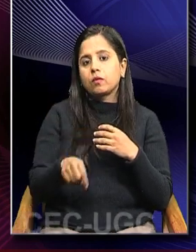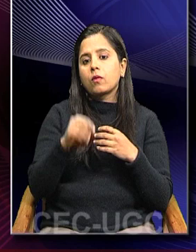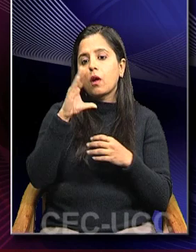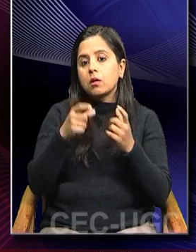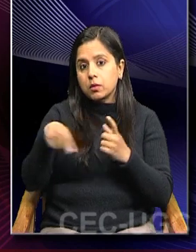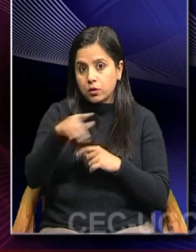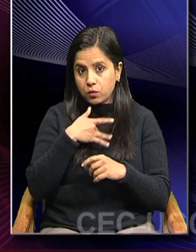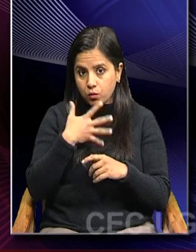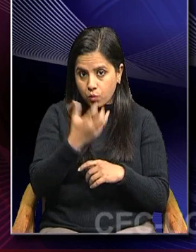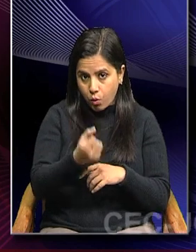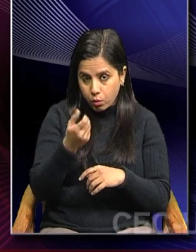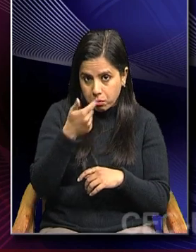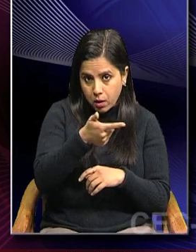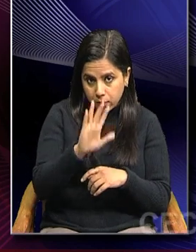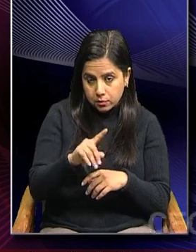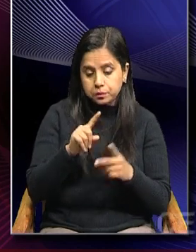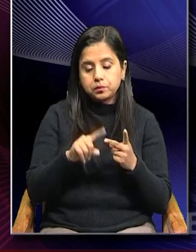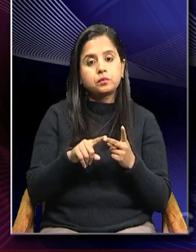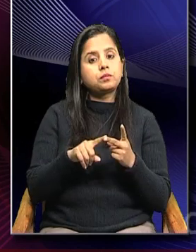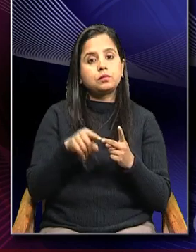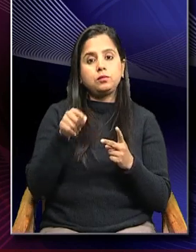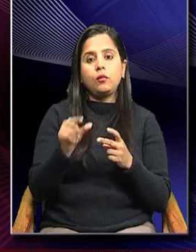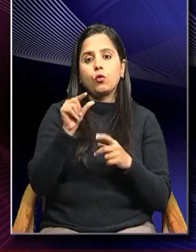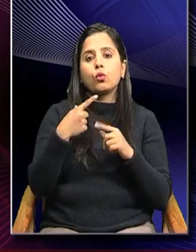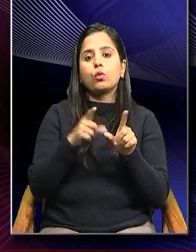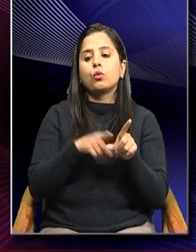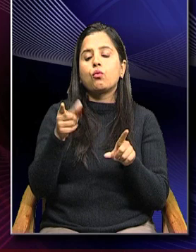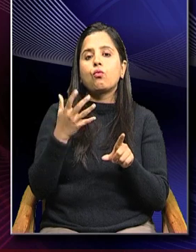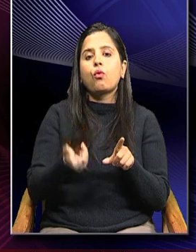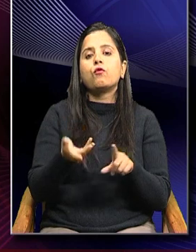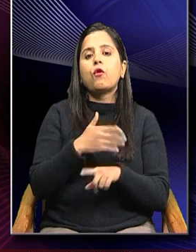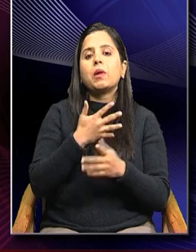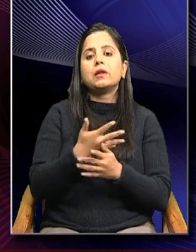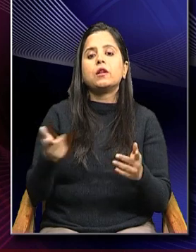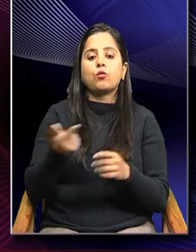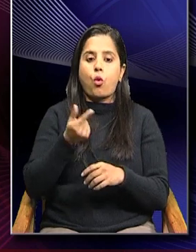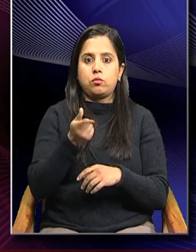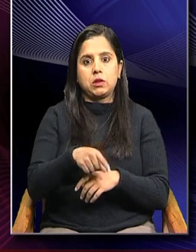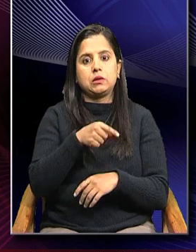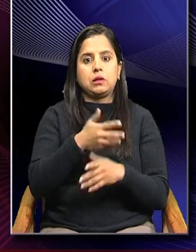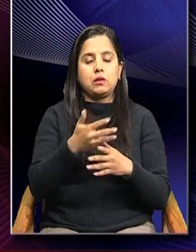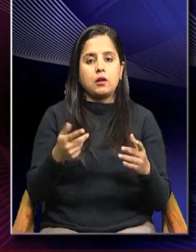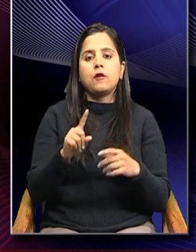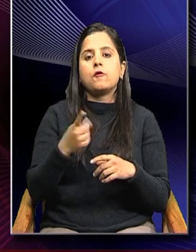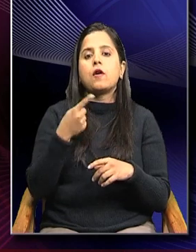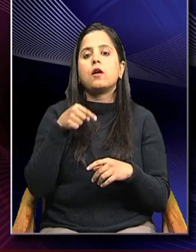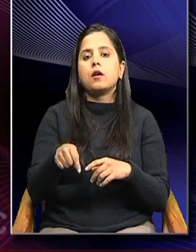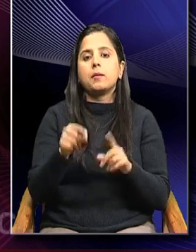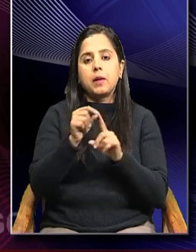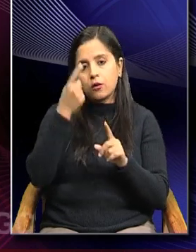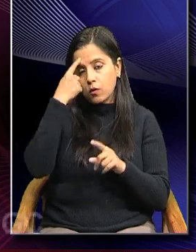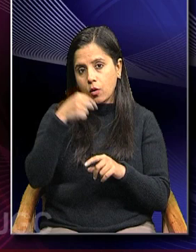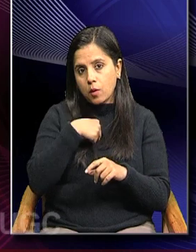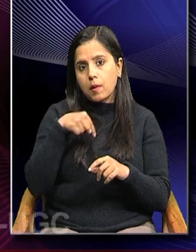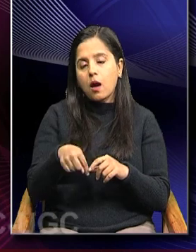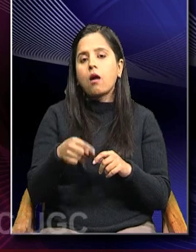pay, what utility my customer wants from my product, that is the first P. For me as a